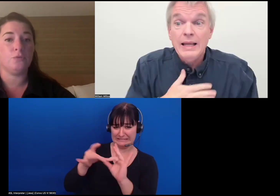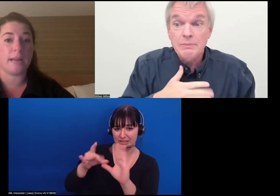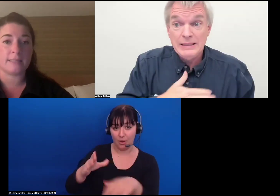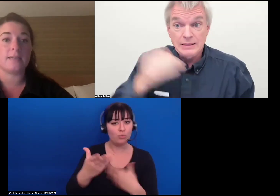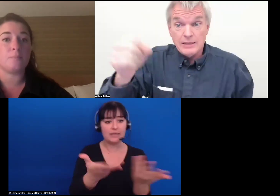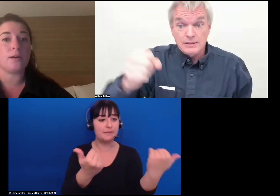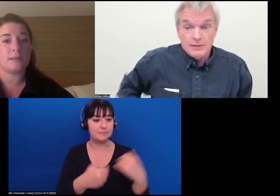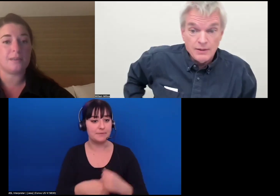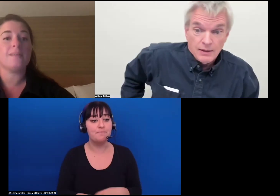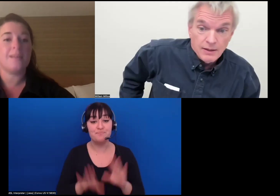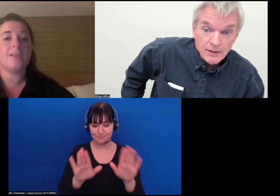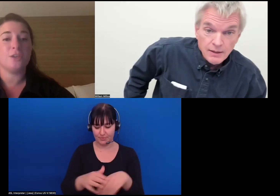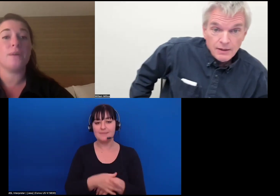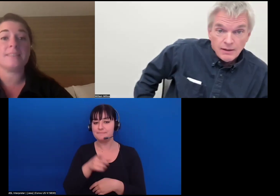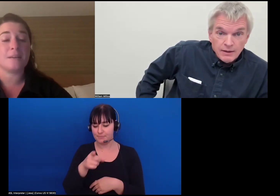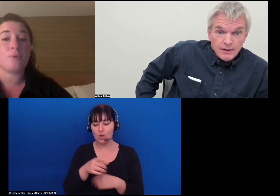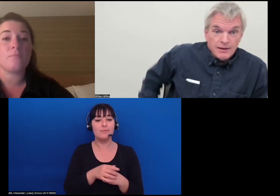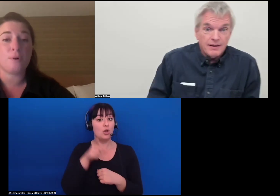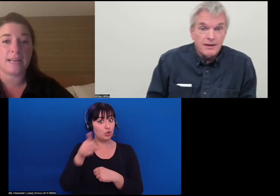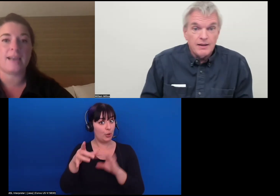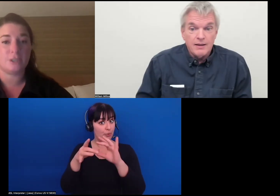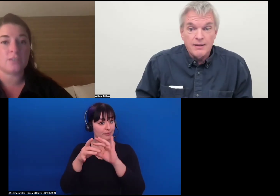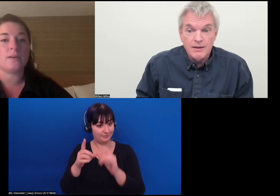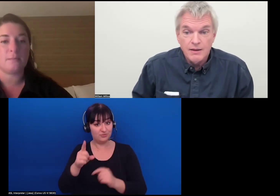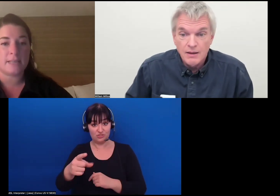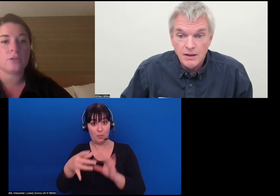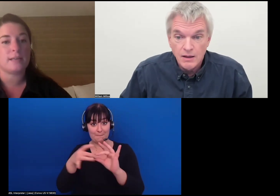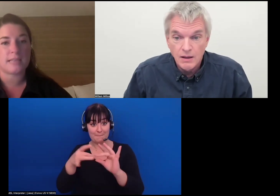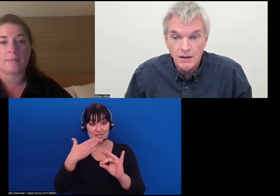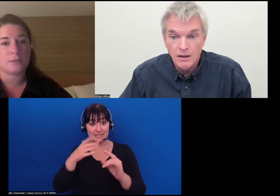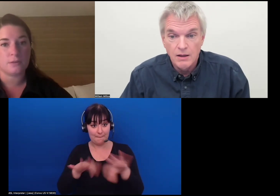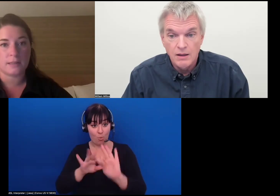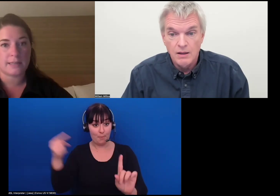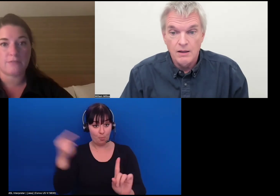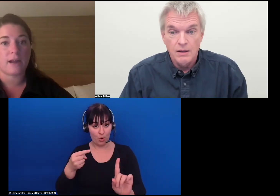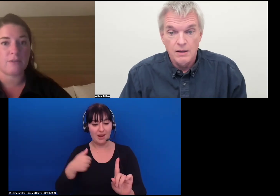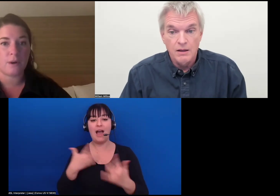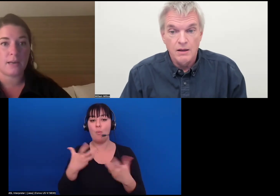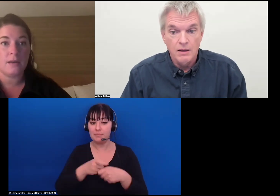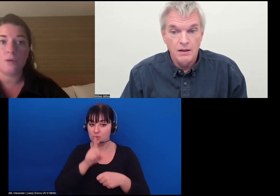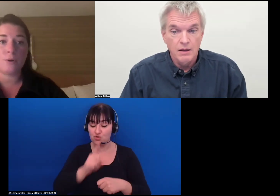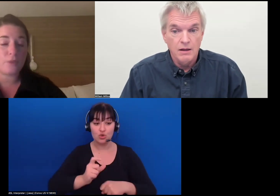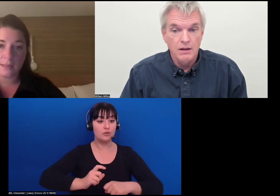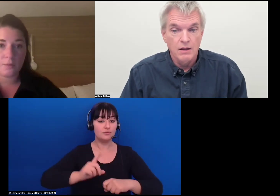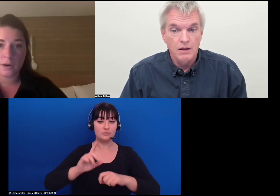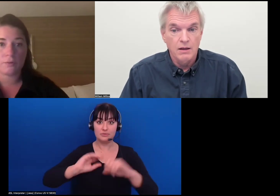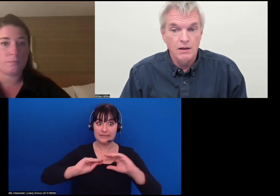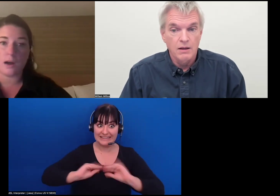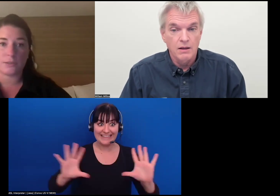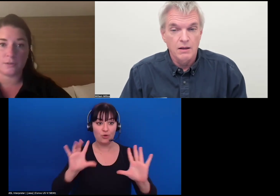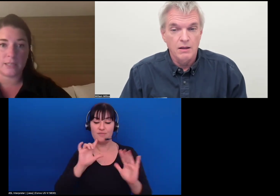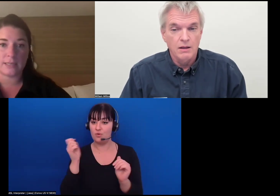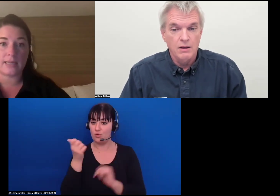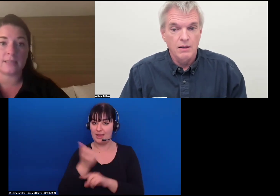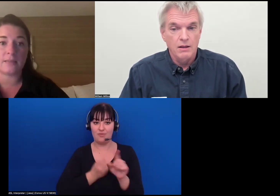did. oh, yes, please. You raised an important point, and I just wanted to make sure that it's absolutely clear for everyone, both in the work